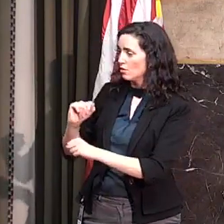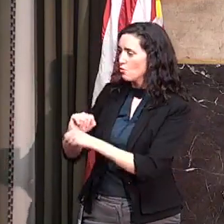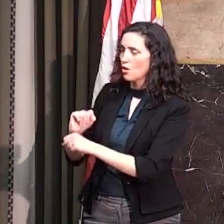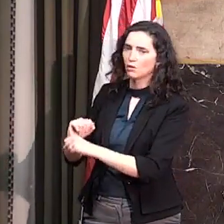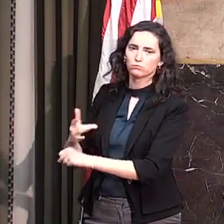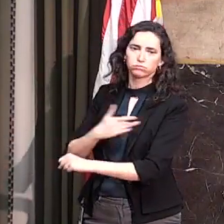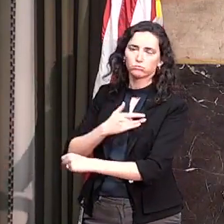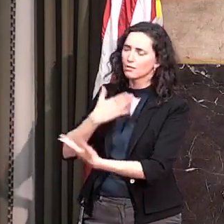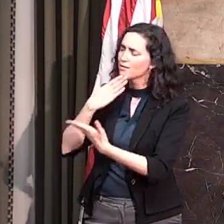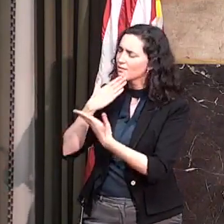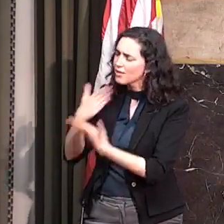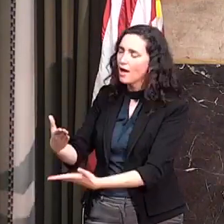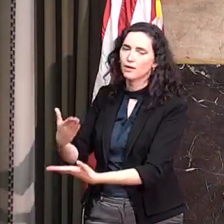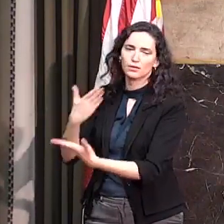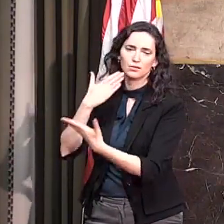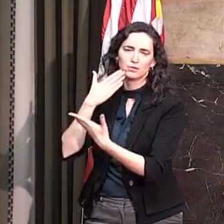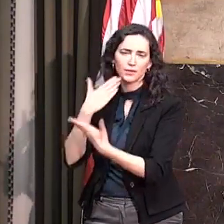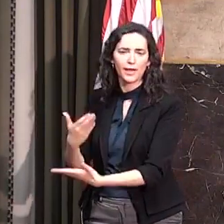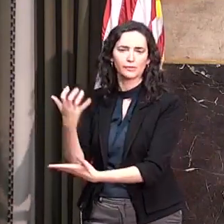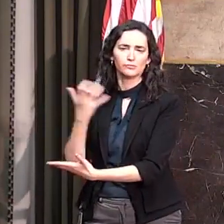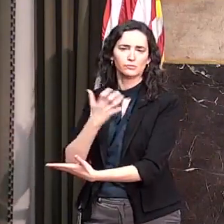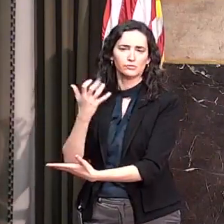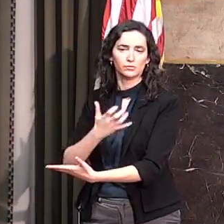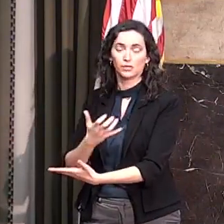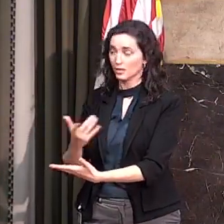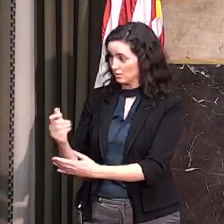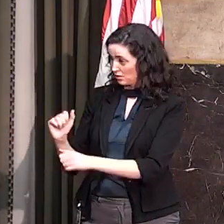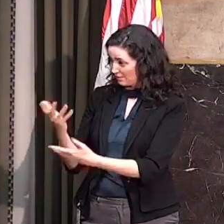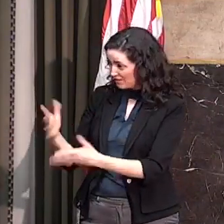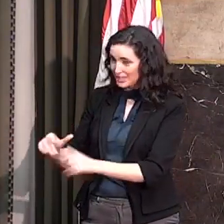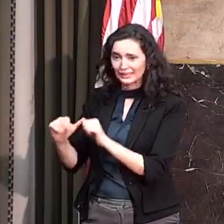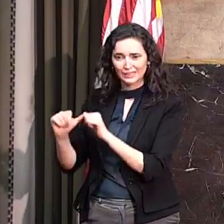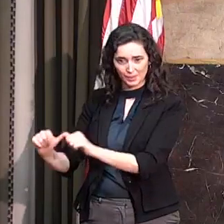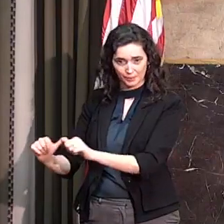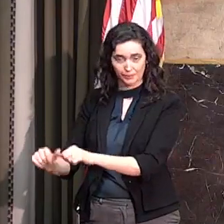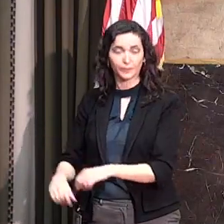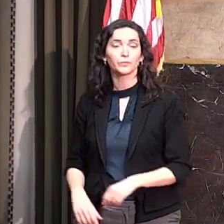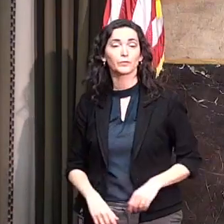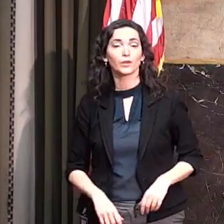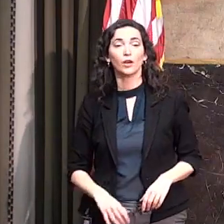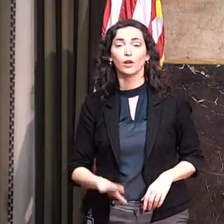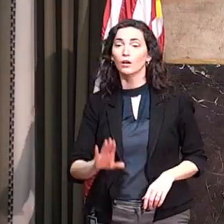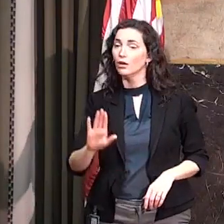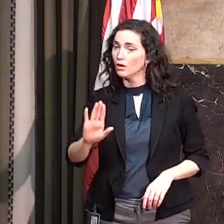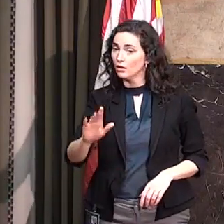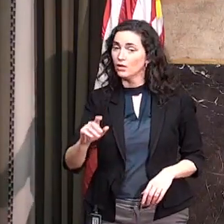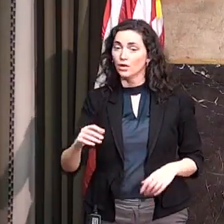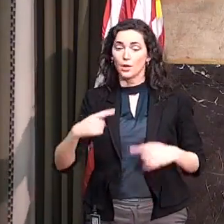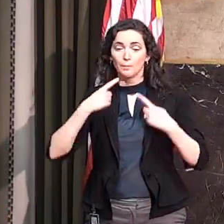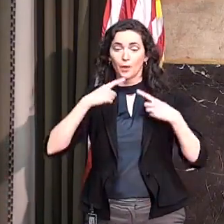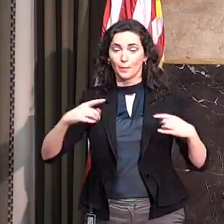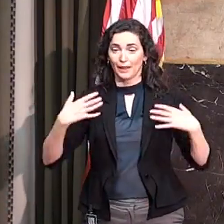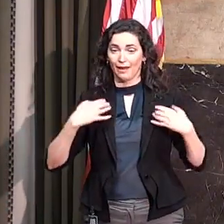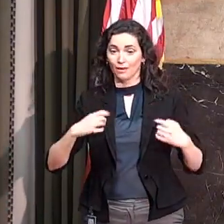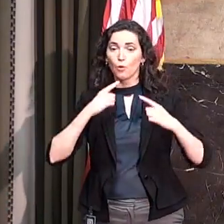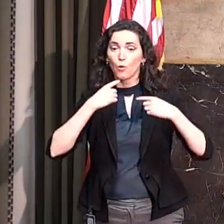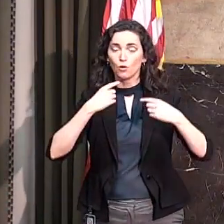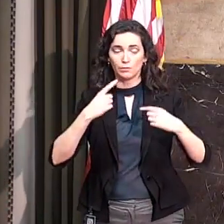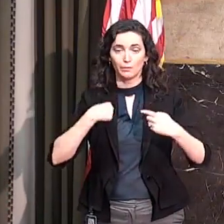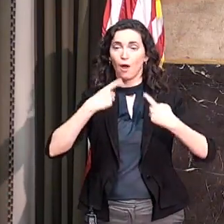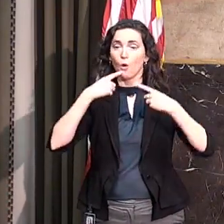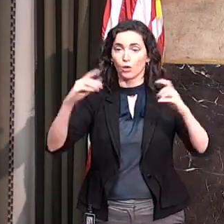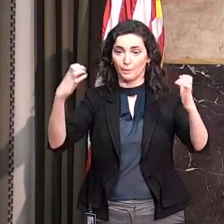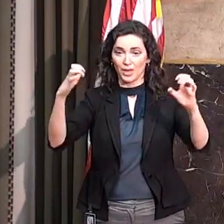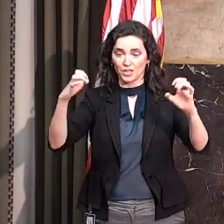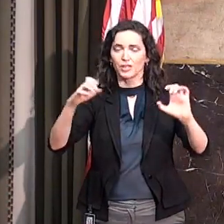do. And again, before we entertain the possibility of not renewing the public health order, I just want to make sure that